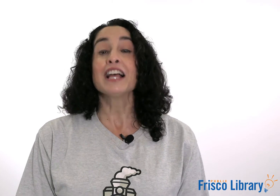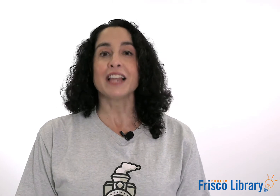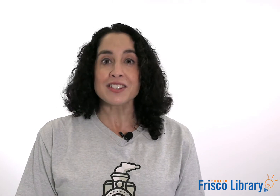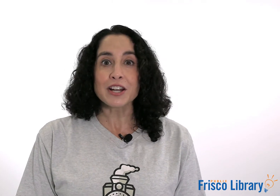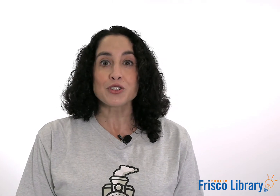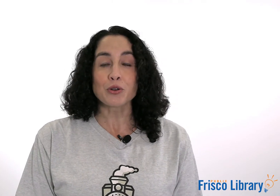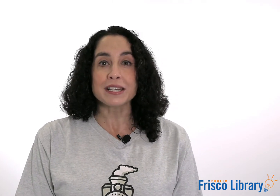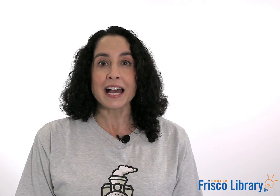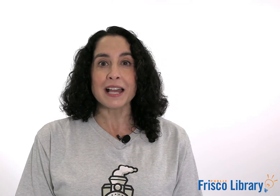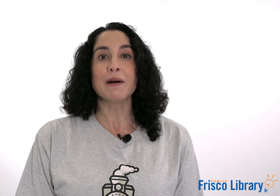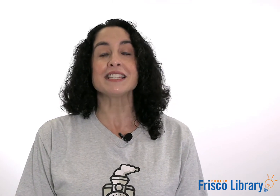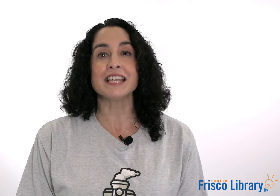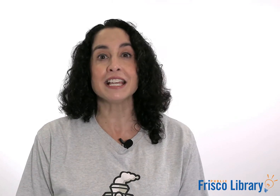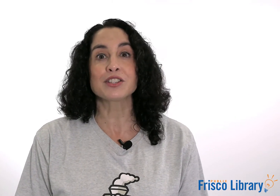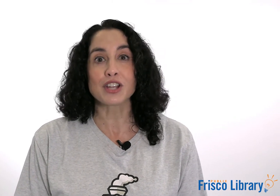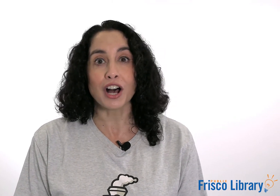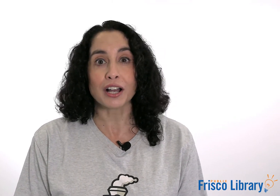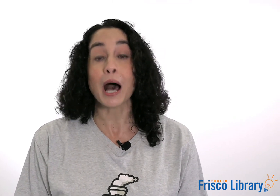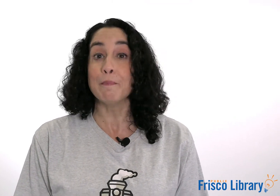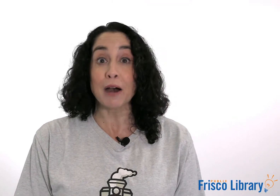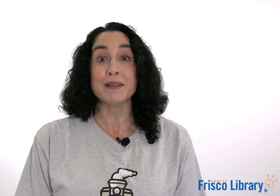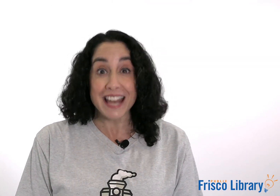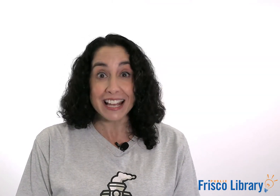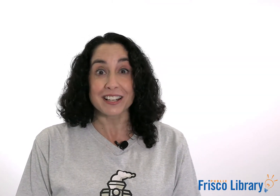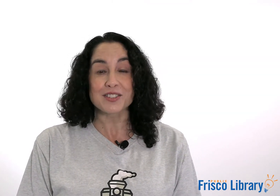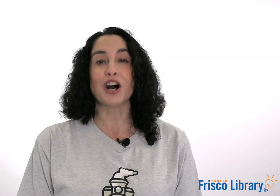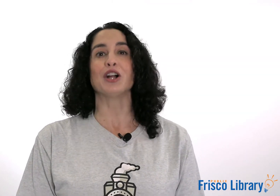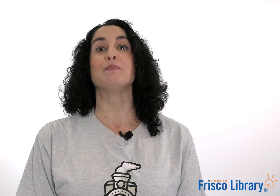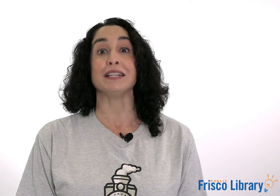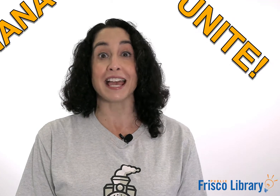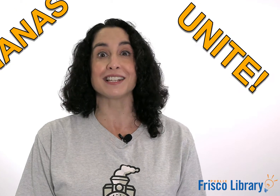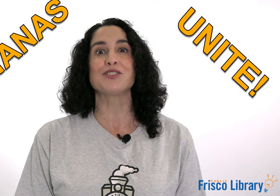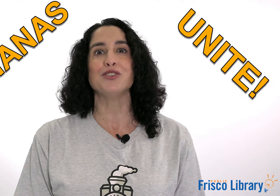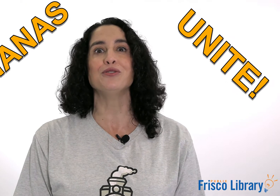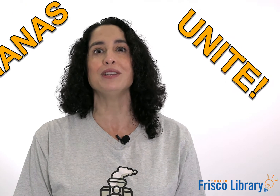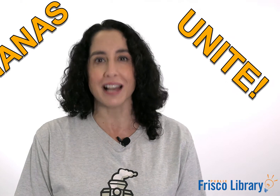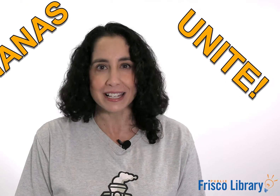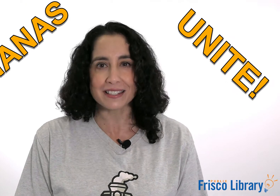Let's start Storytime by singing a song about bananas called Bananas Unite.